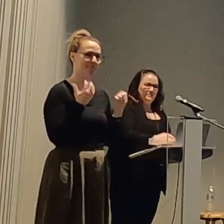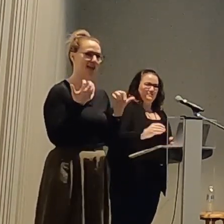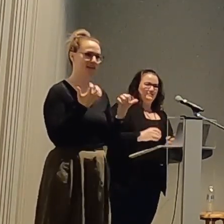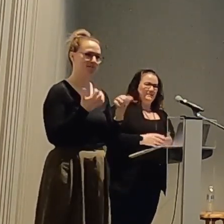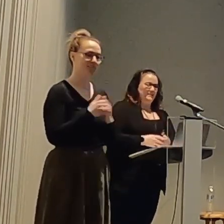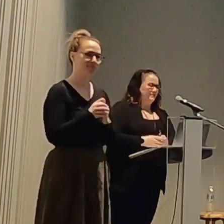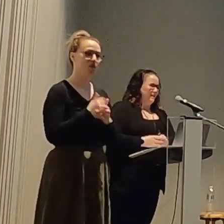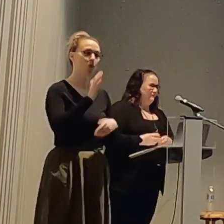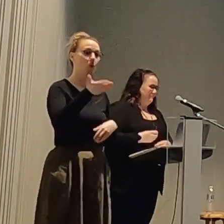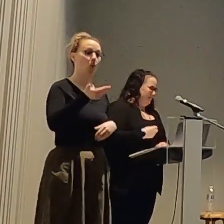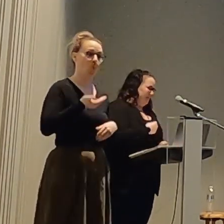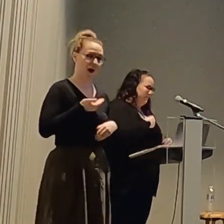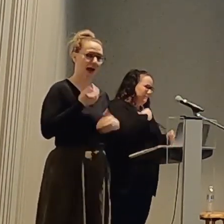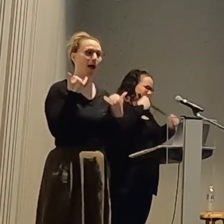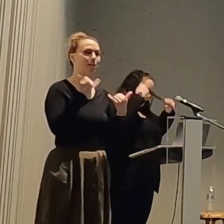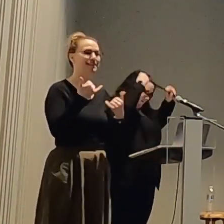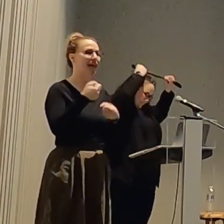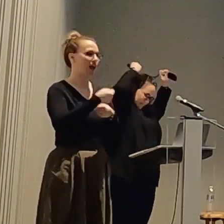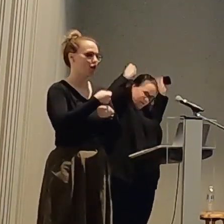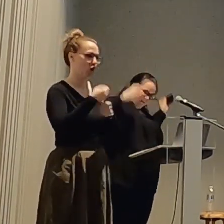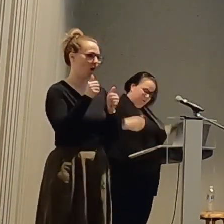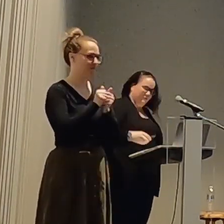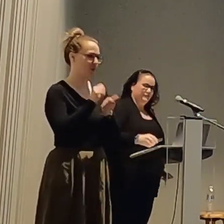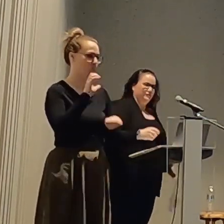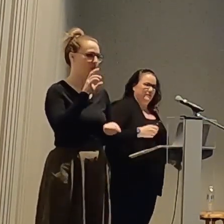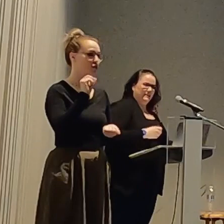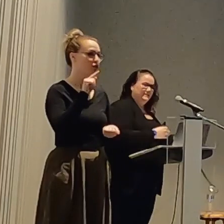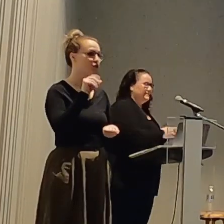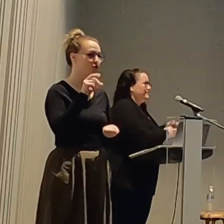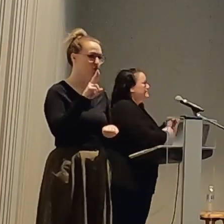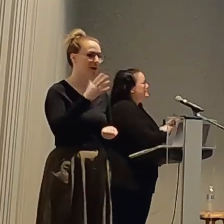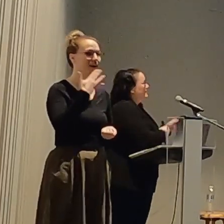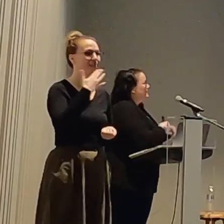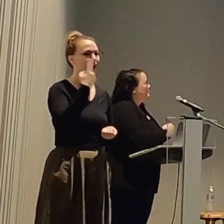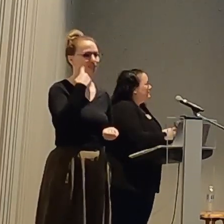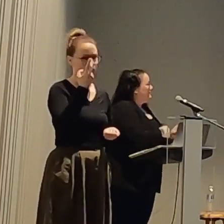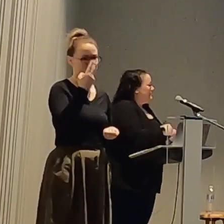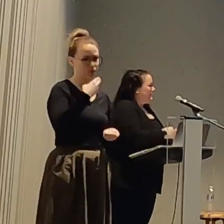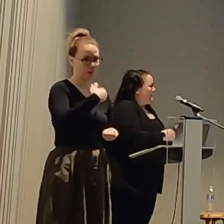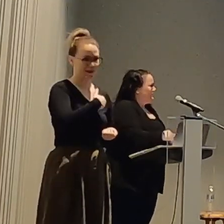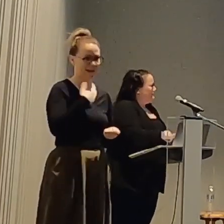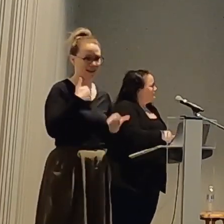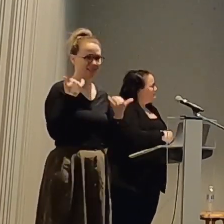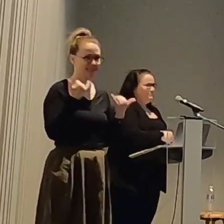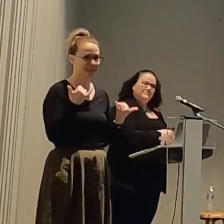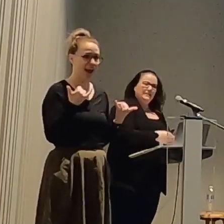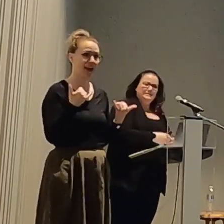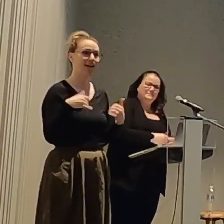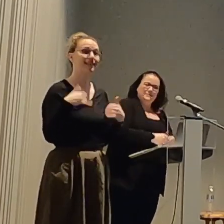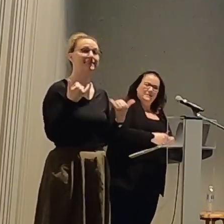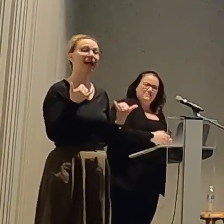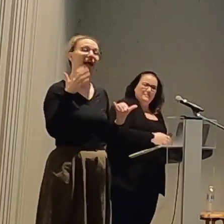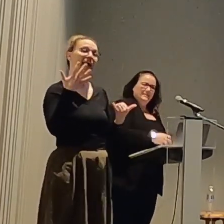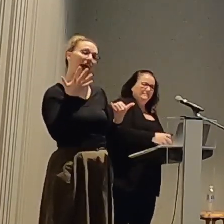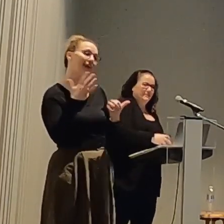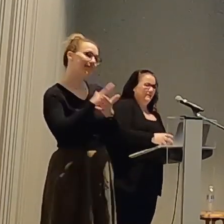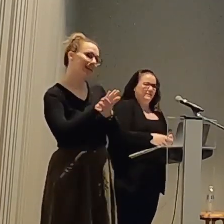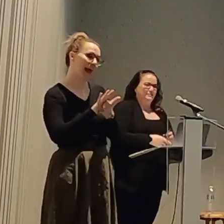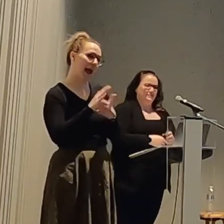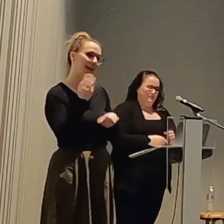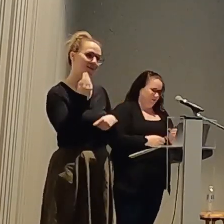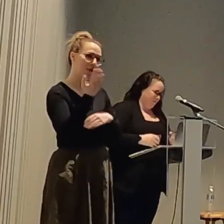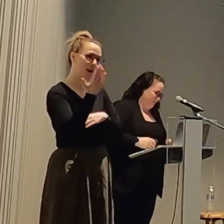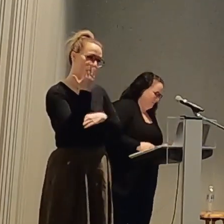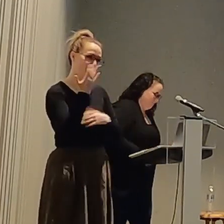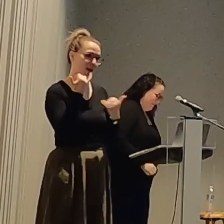Welcome to today's Coffee with the Curator. Thank you for joining us on this kind of nice Monday morning. We're